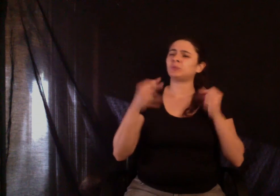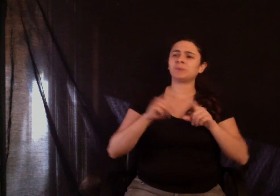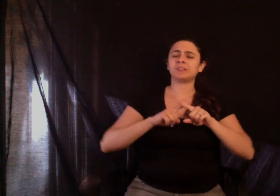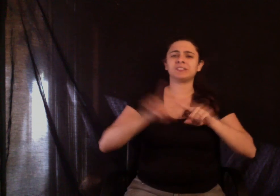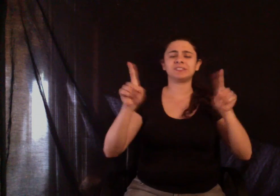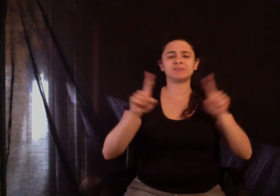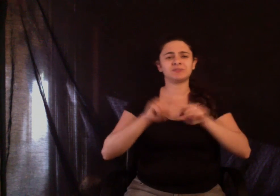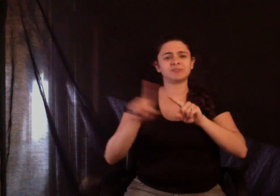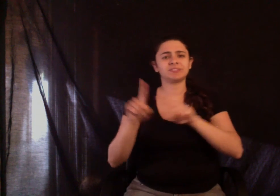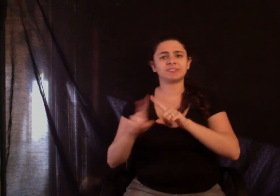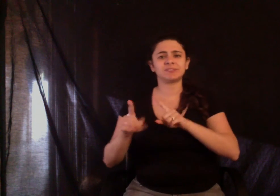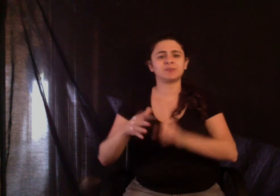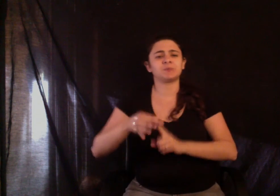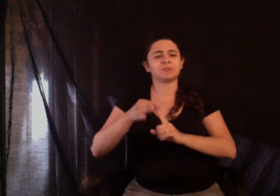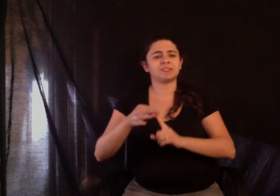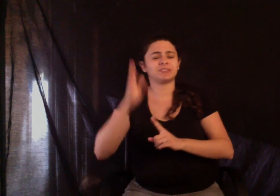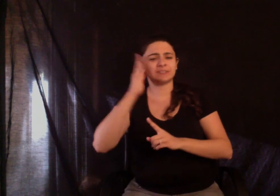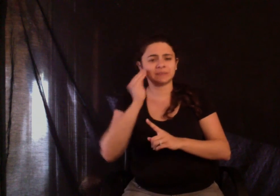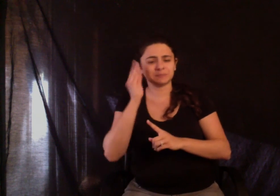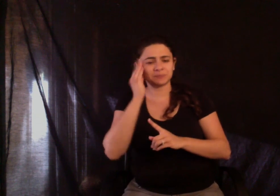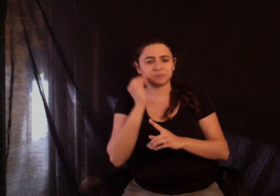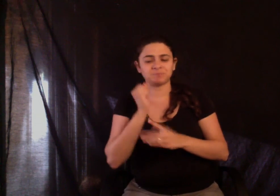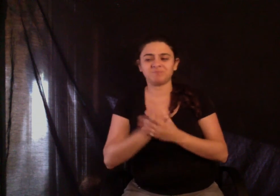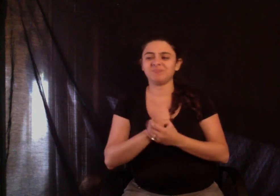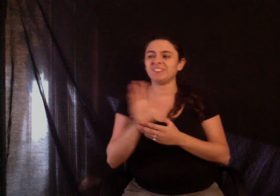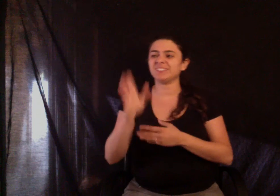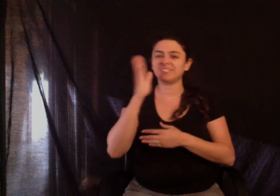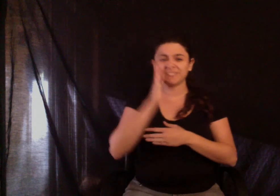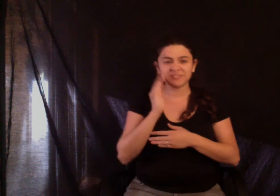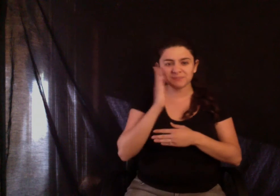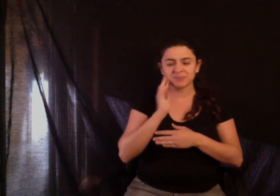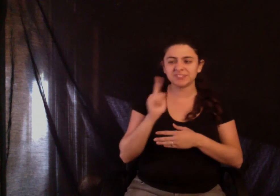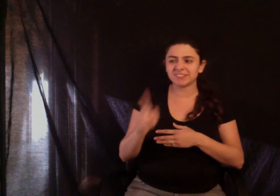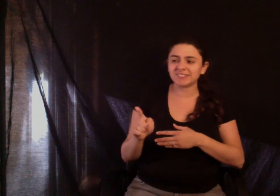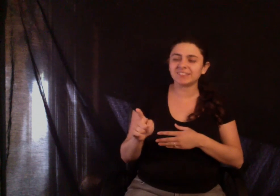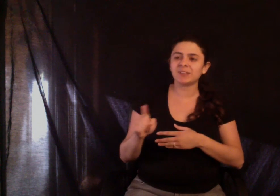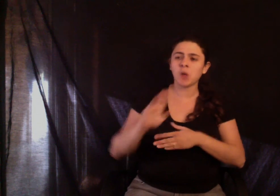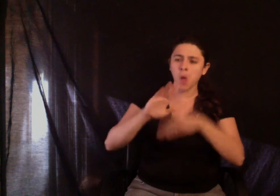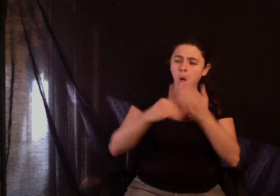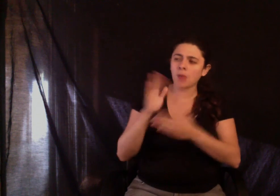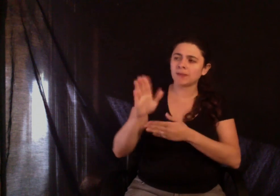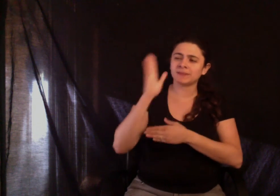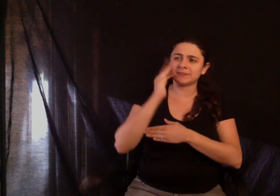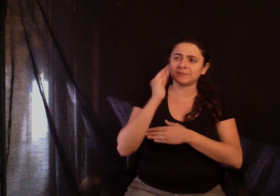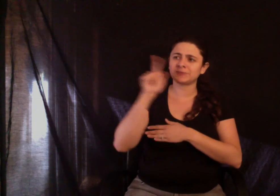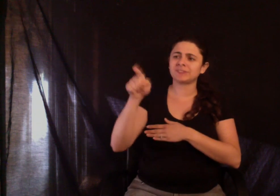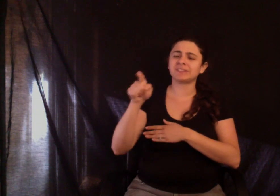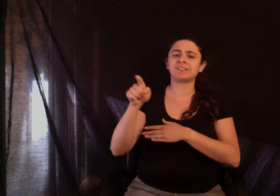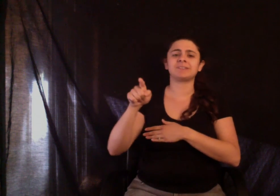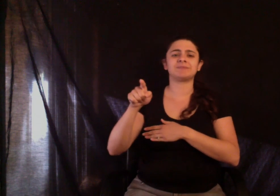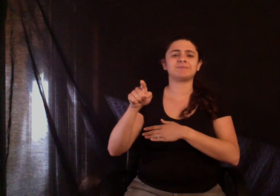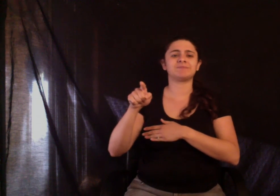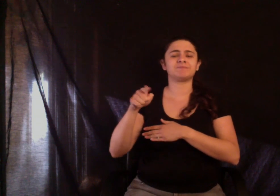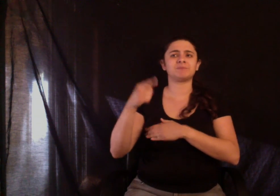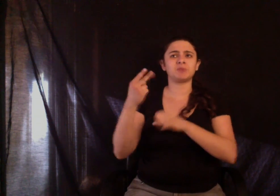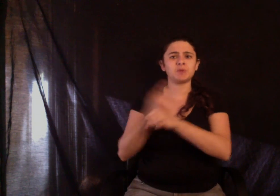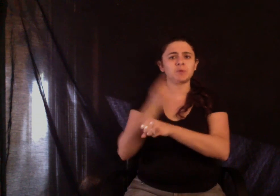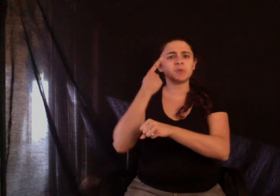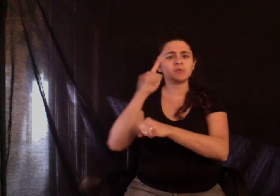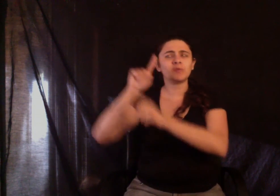one of them individually for a great deal of different endeavors. He's also someone that understands that being in a community is about being